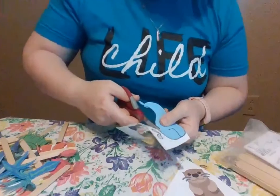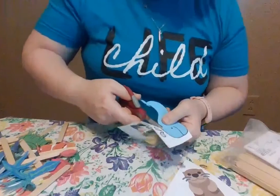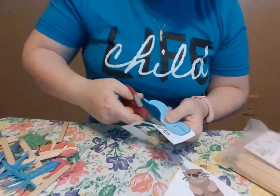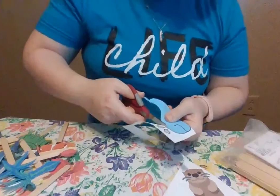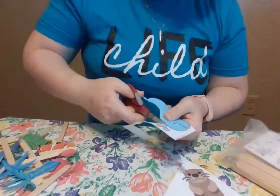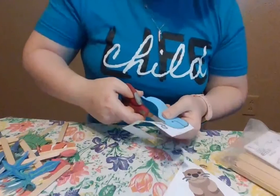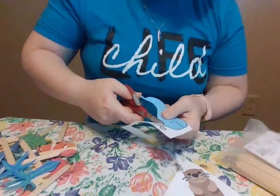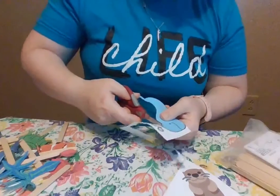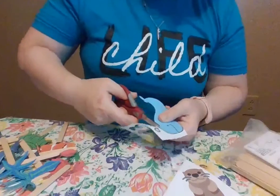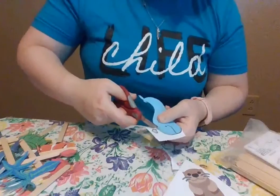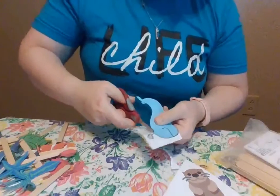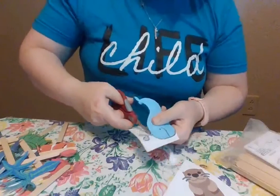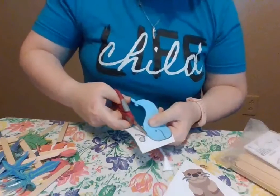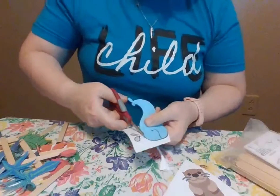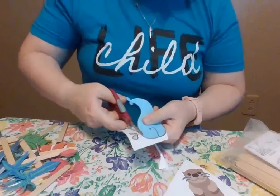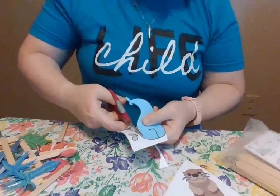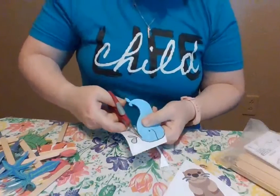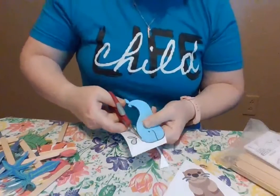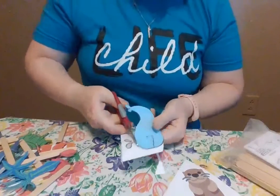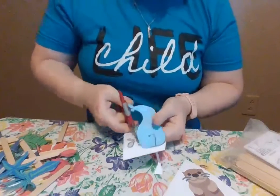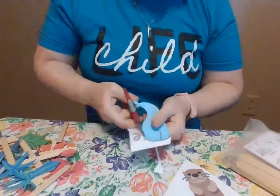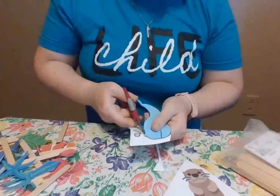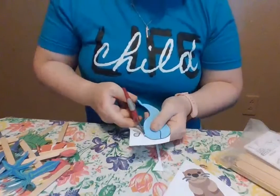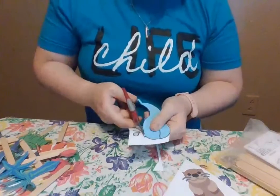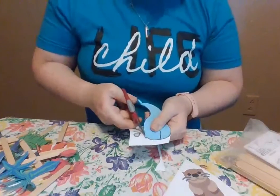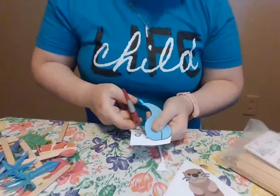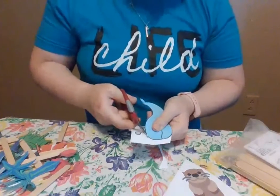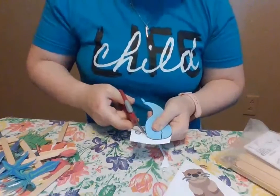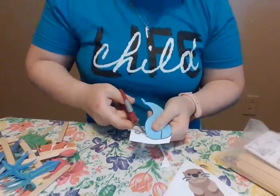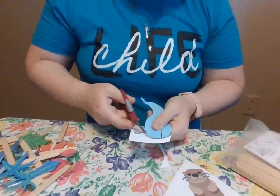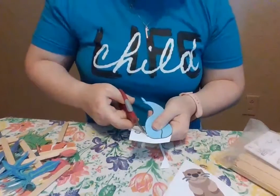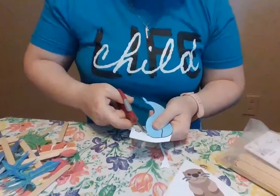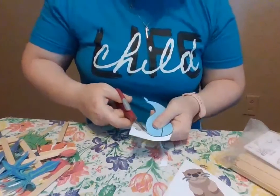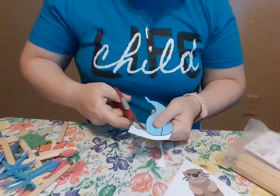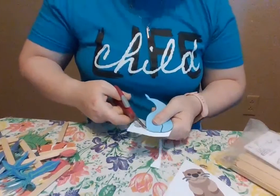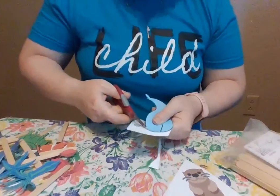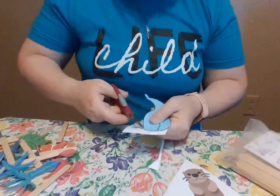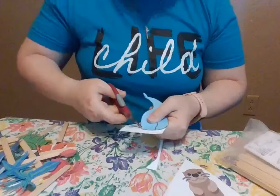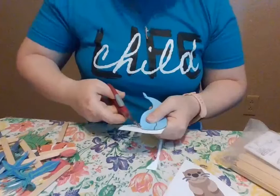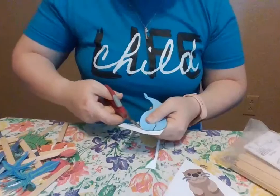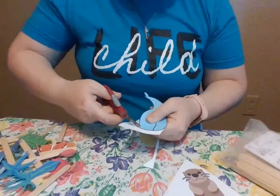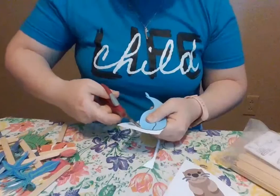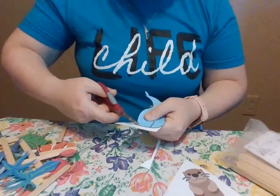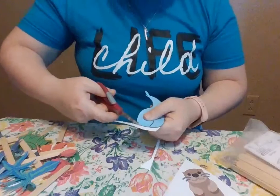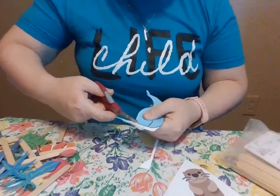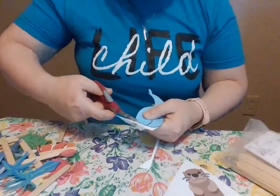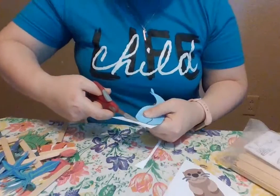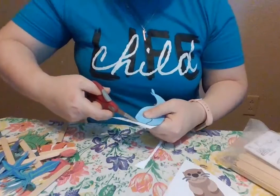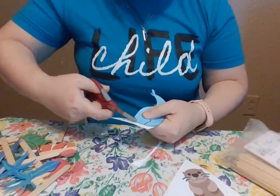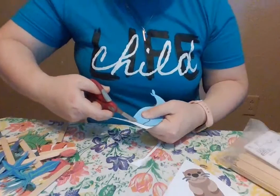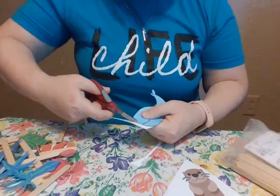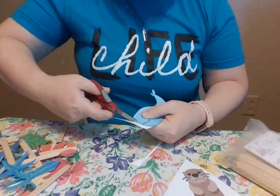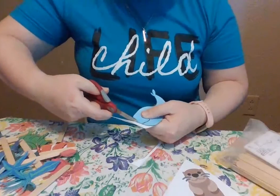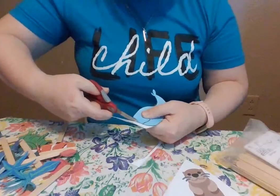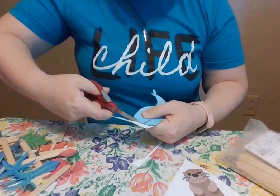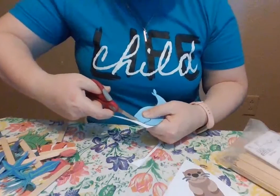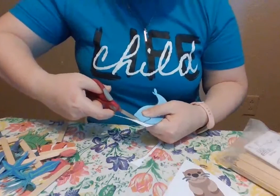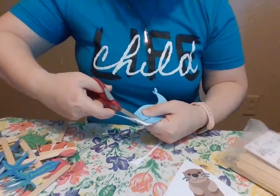mine on cardstock so they'd be a little more sturdy. So if you are wanting them to be a little more sturdy, that's a good